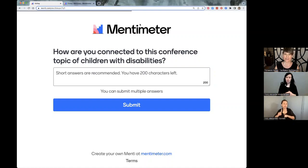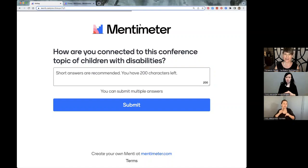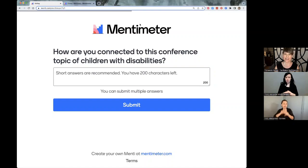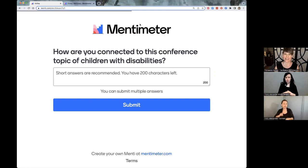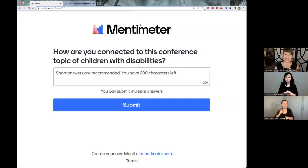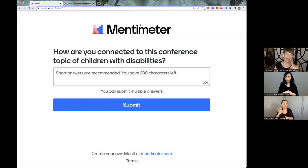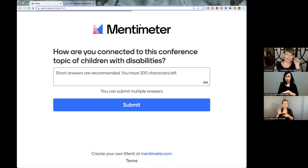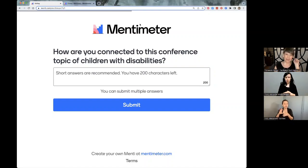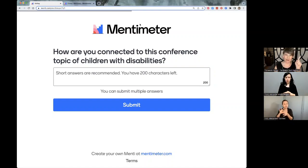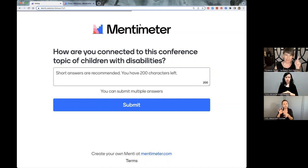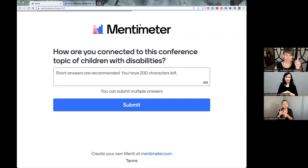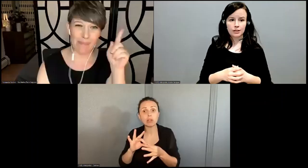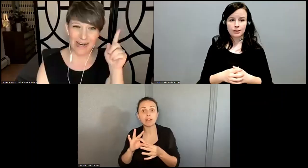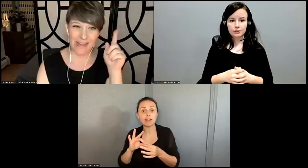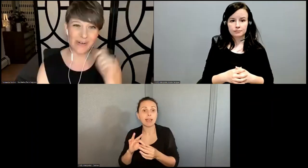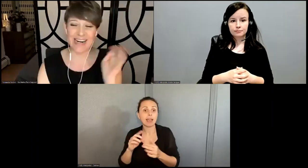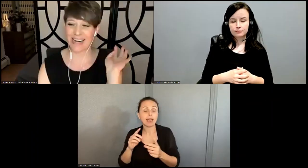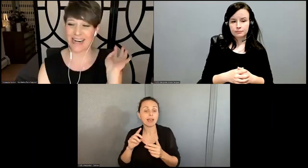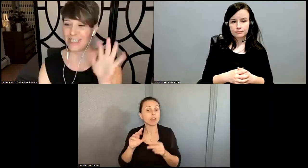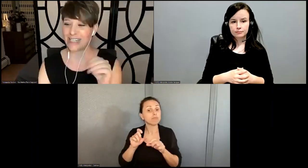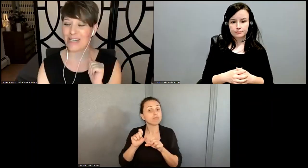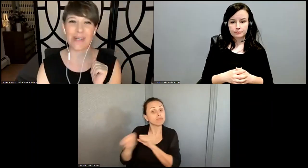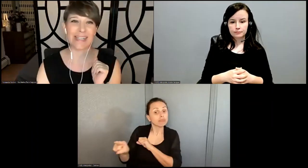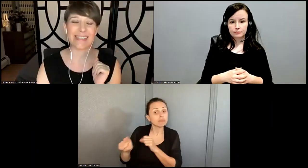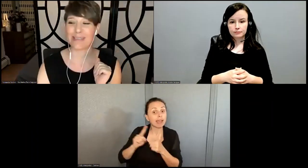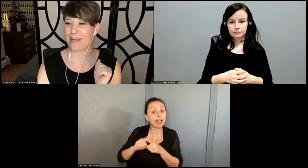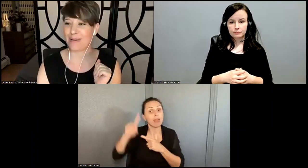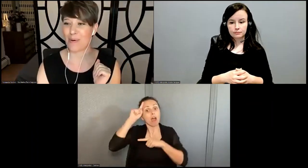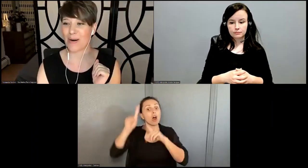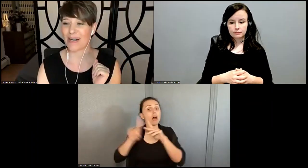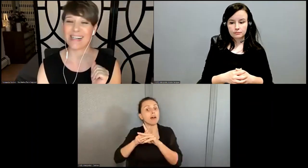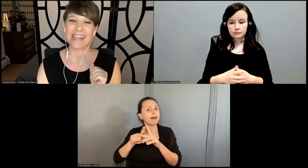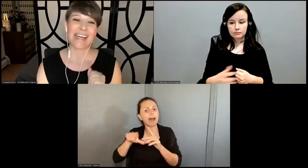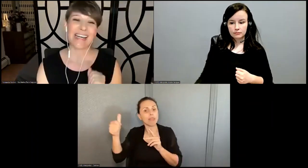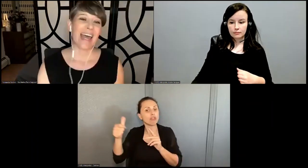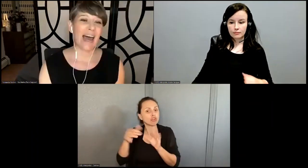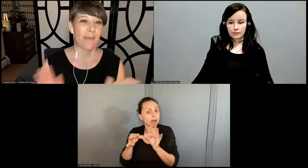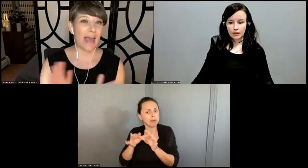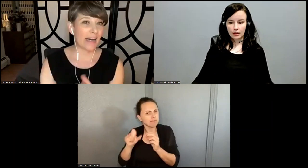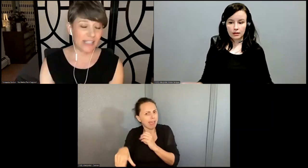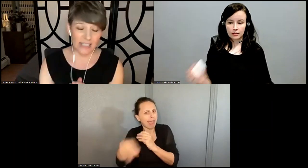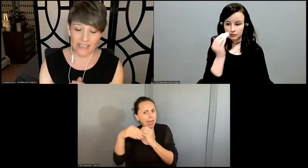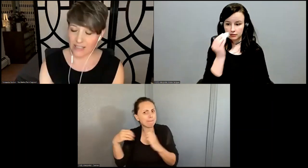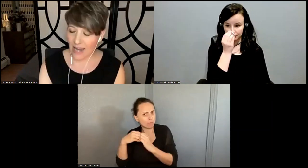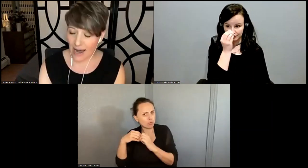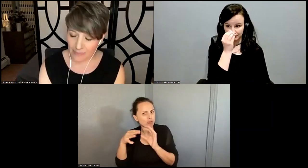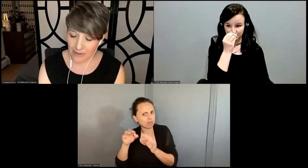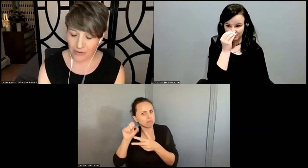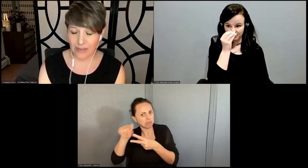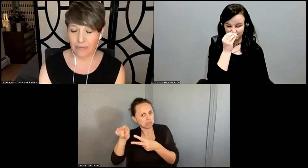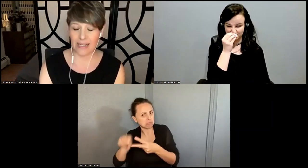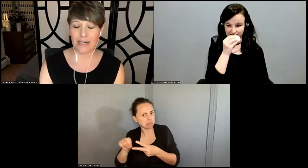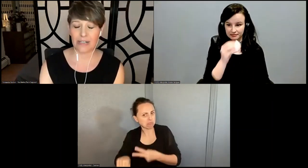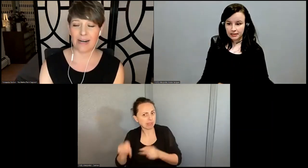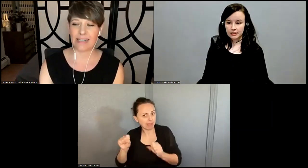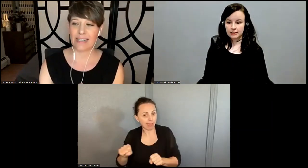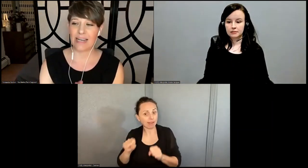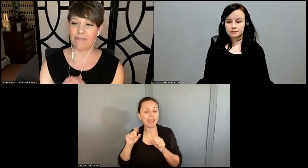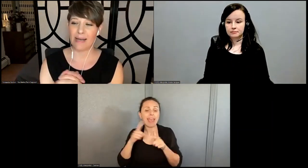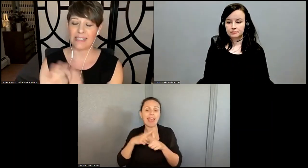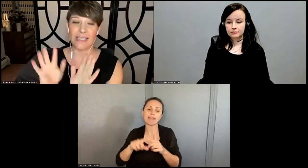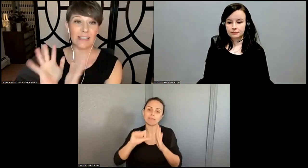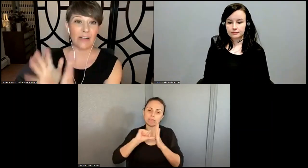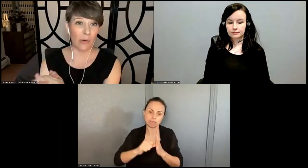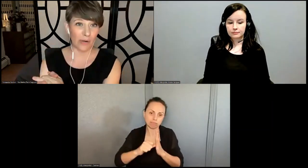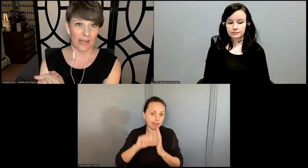a little bit and then remember another connection, you can submit more. And just to absolutely reiterate,